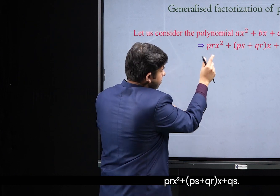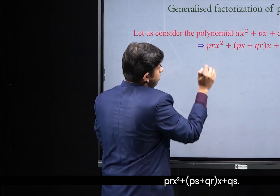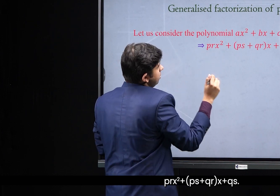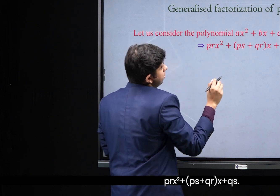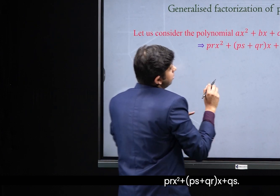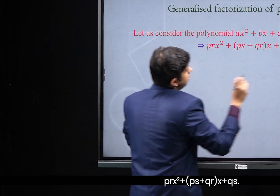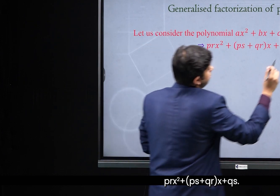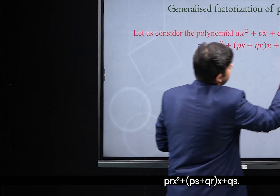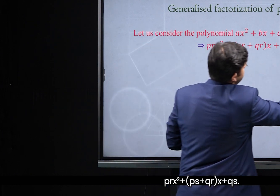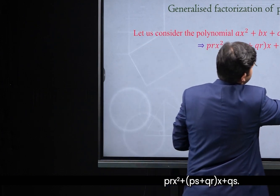x plus q into s.